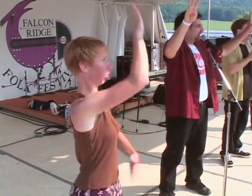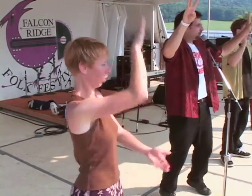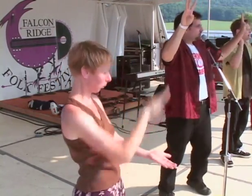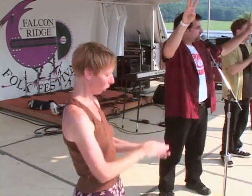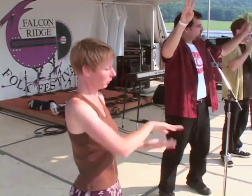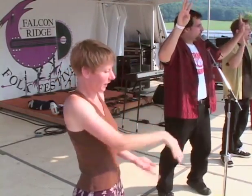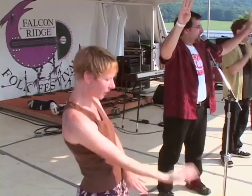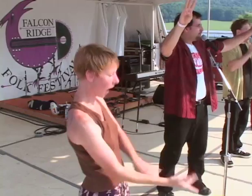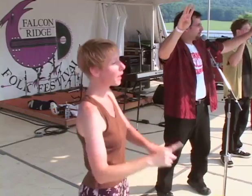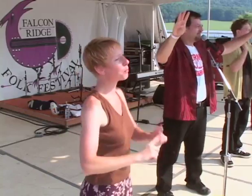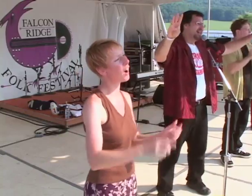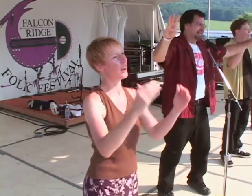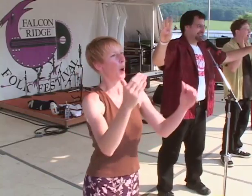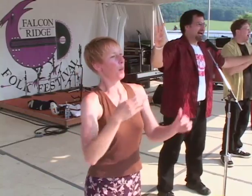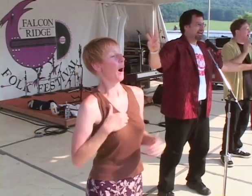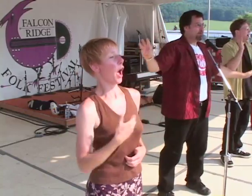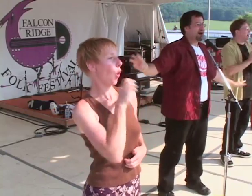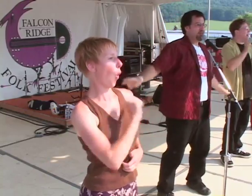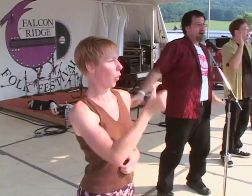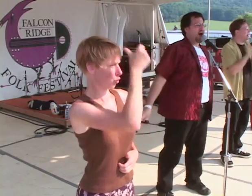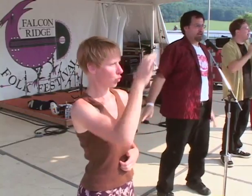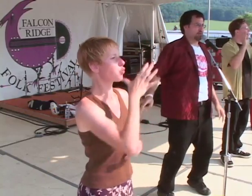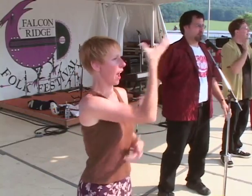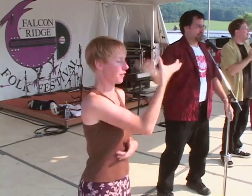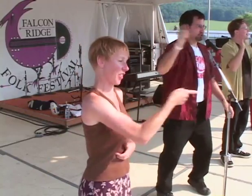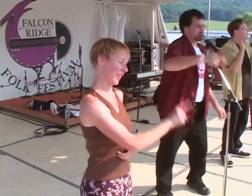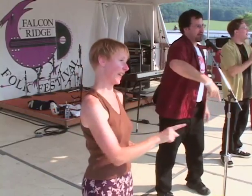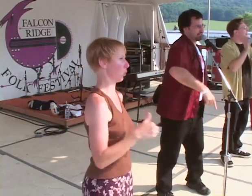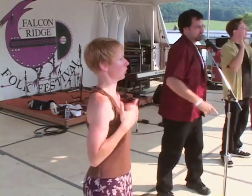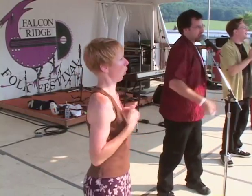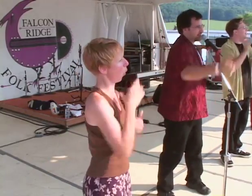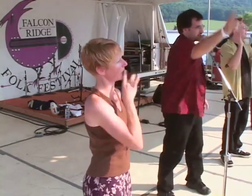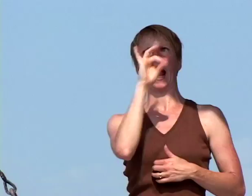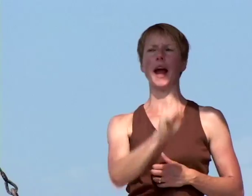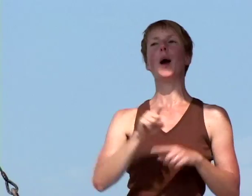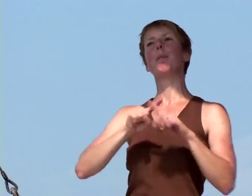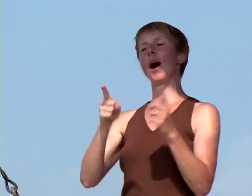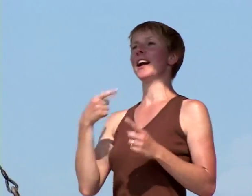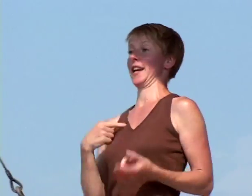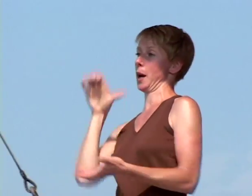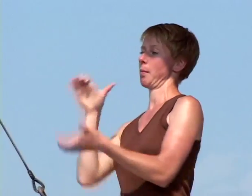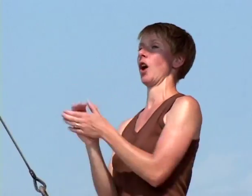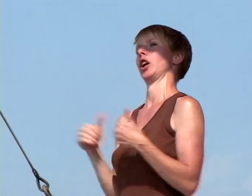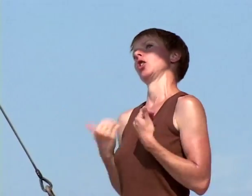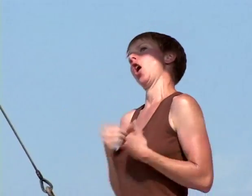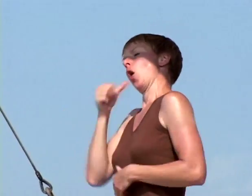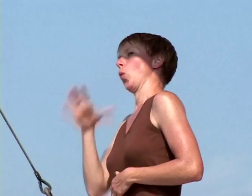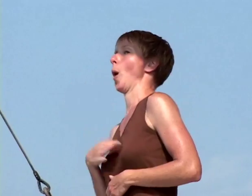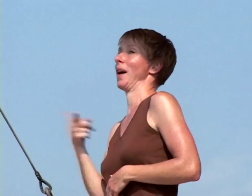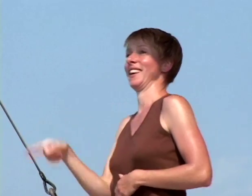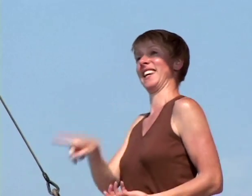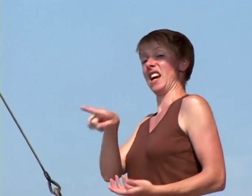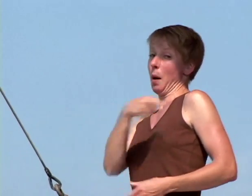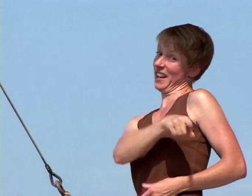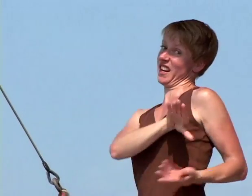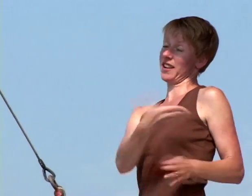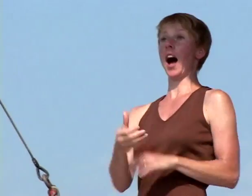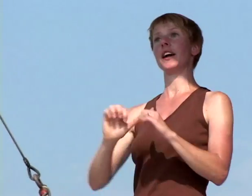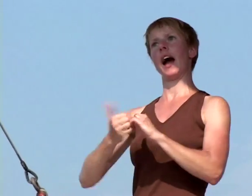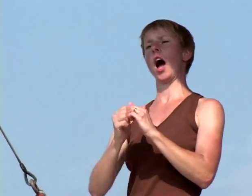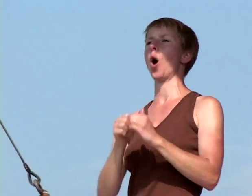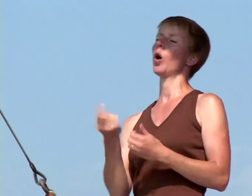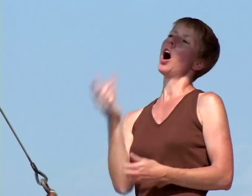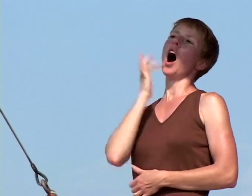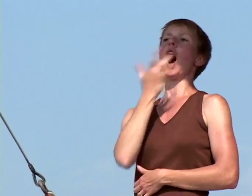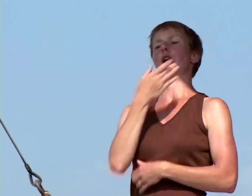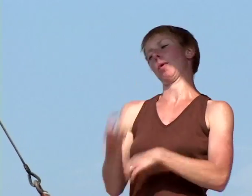though his pride was just a pup. He died upon the honeymoon when she got his eye at a shop. Connor lived in Ulster Town, he used to